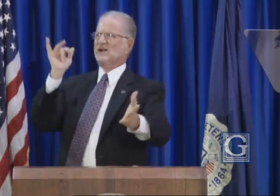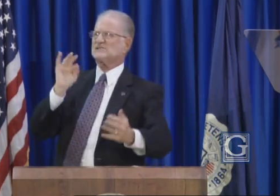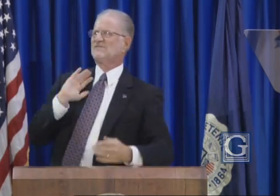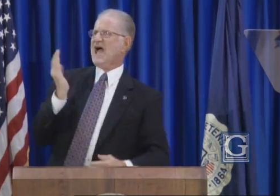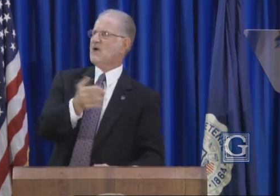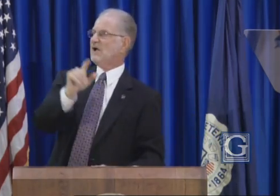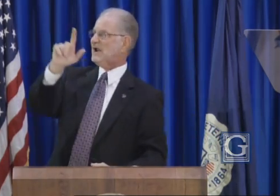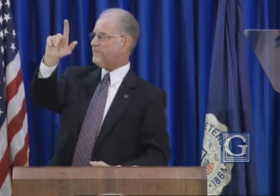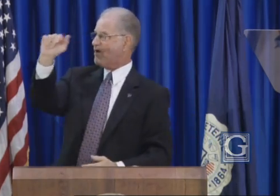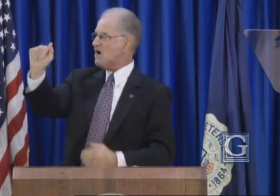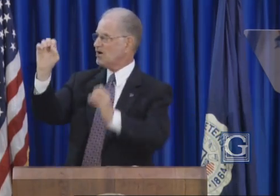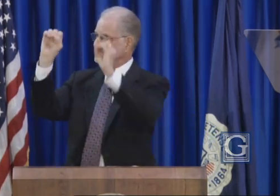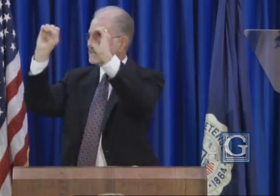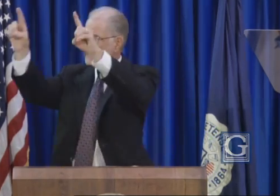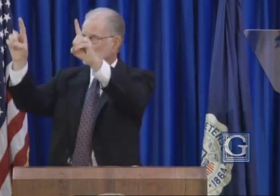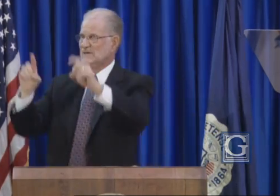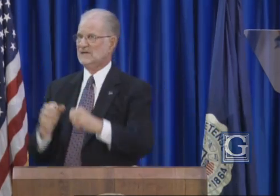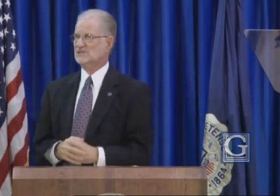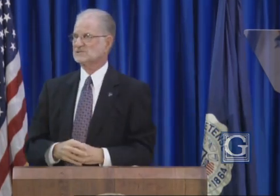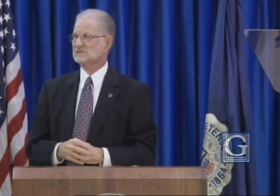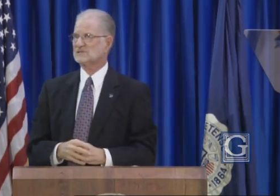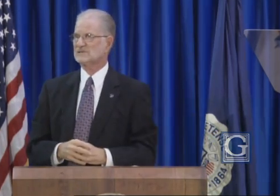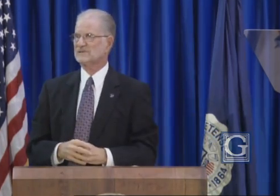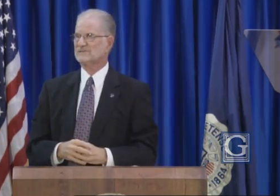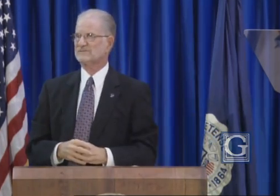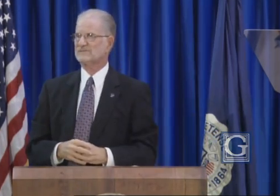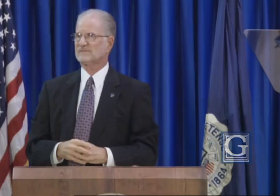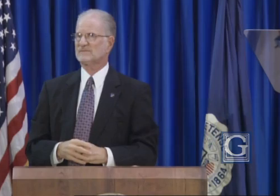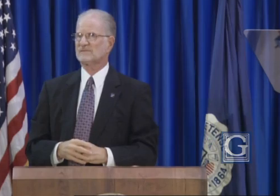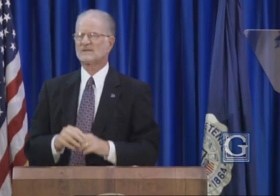We want them to take advantage of our liberal arts education.